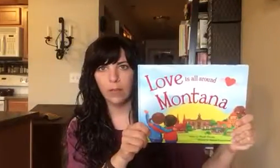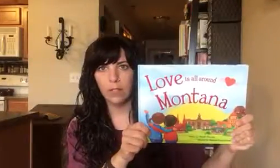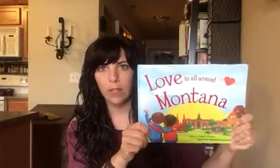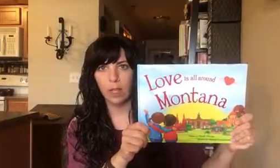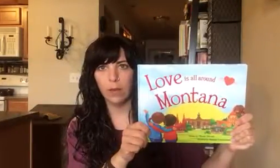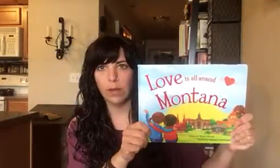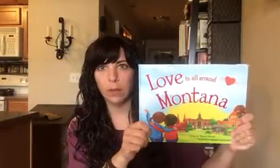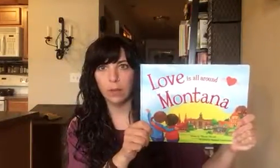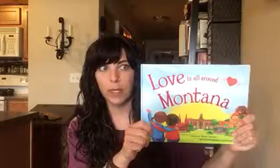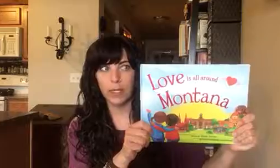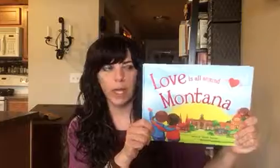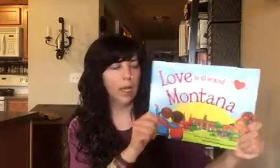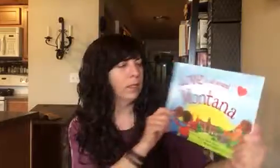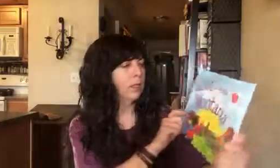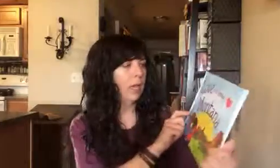Love is All Around Montana.